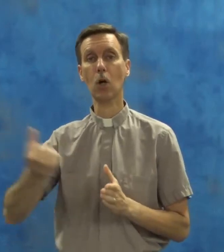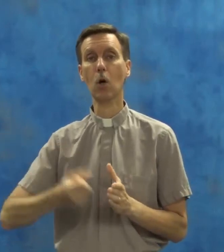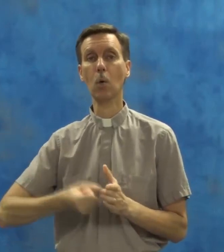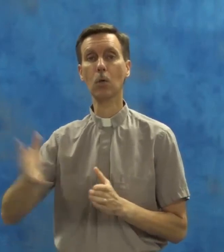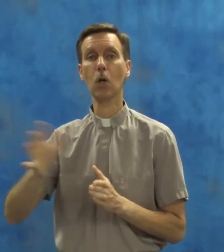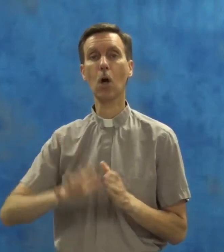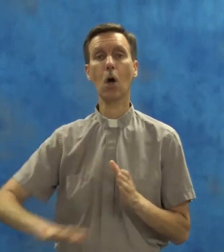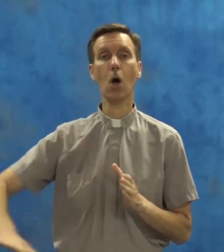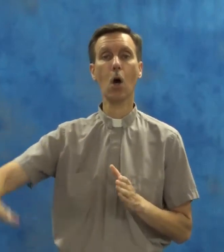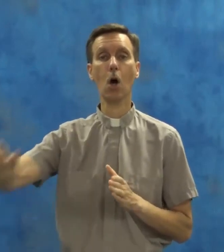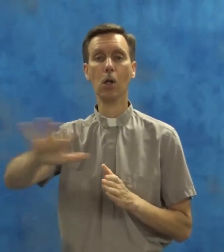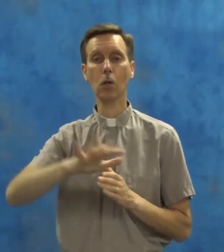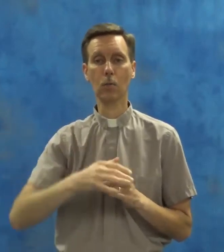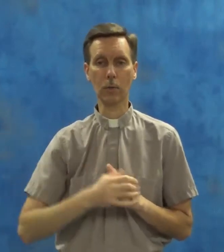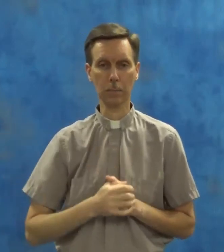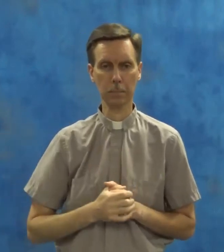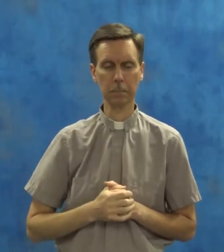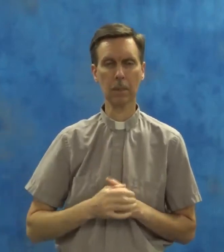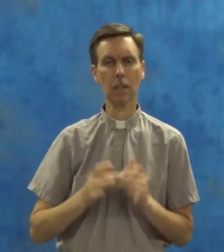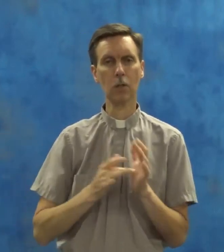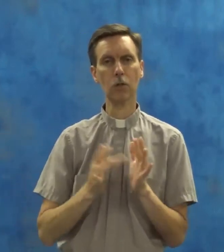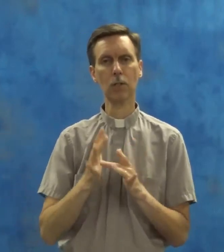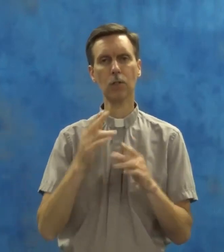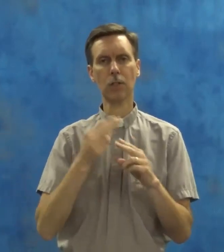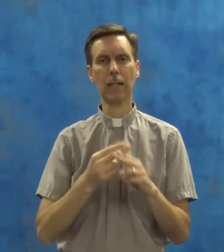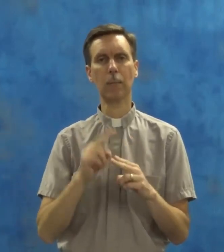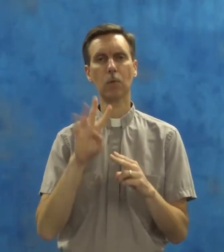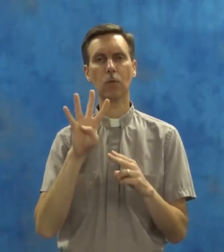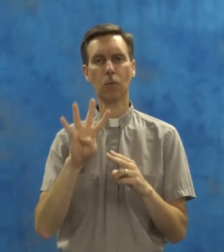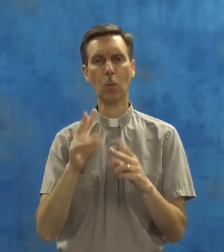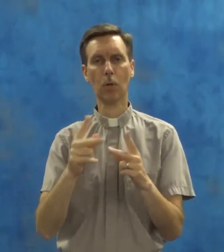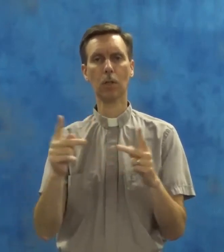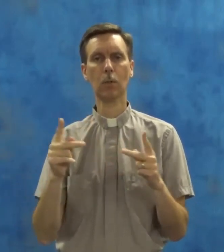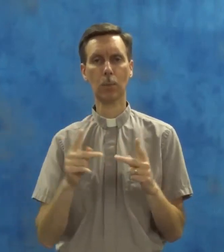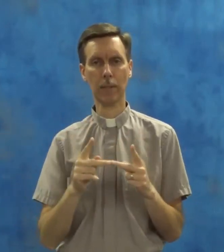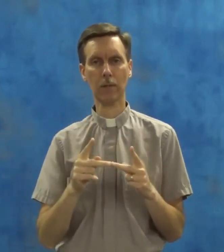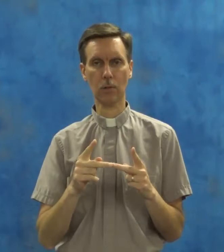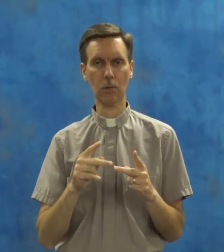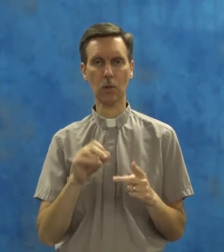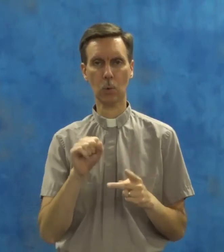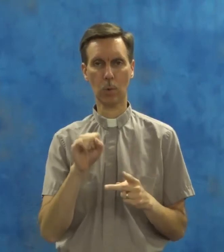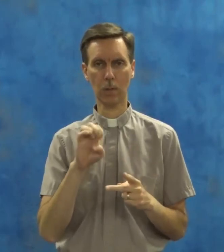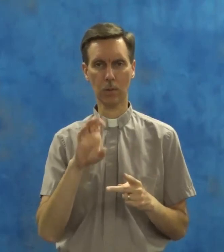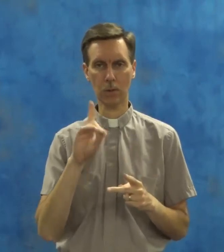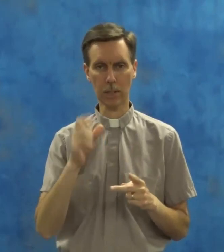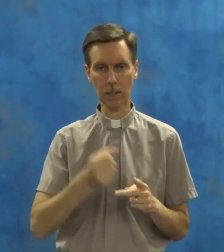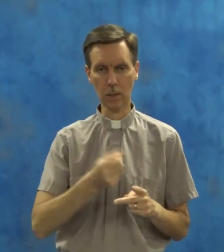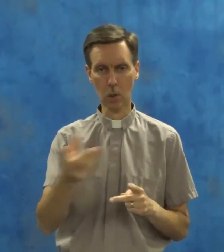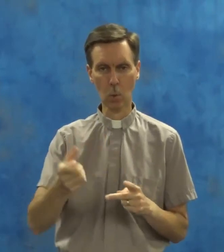sown all over. Jesus named 4 places where the seed